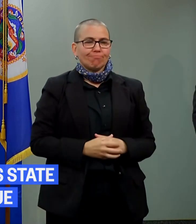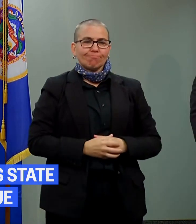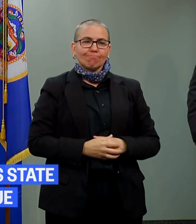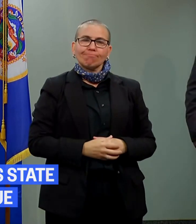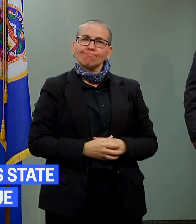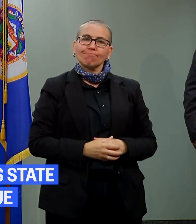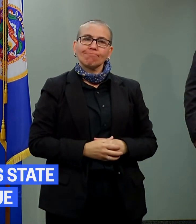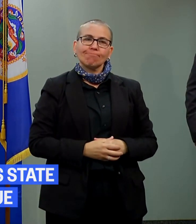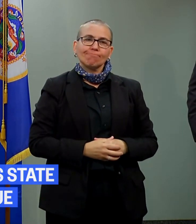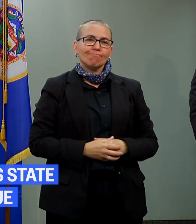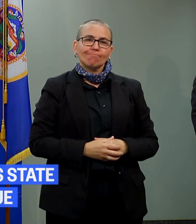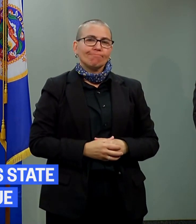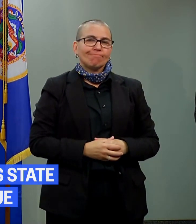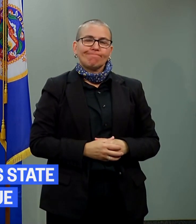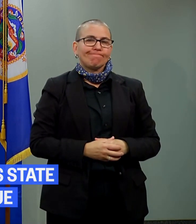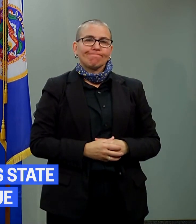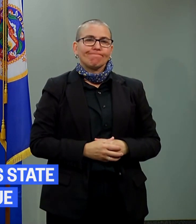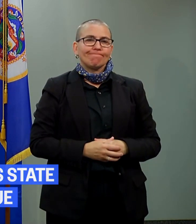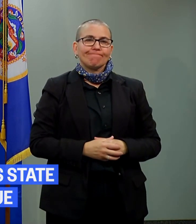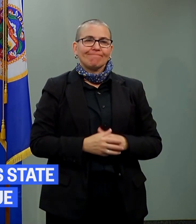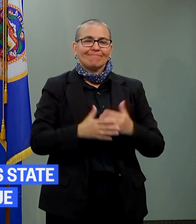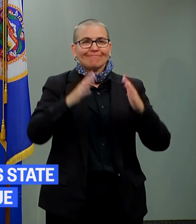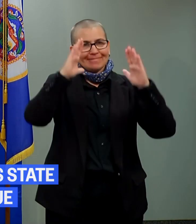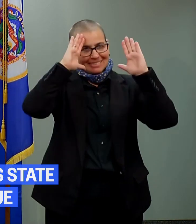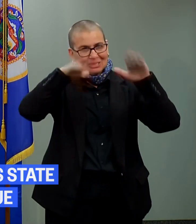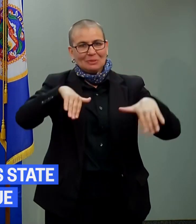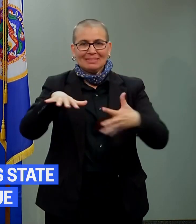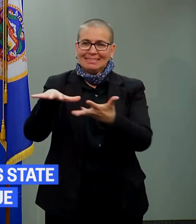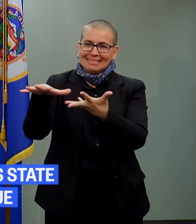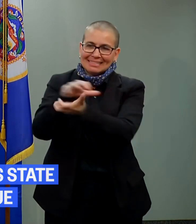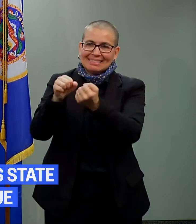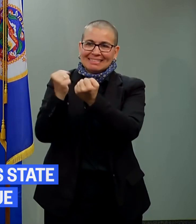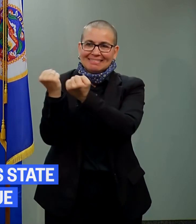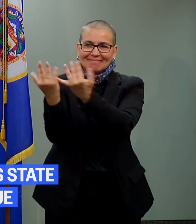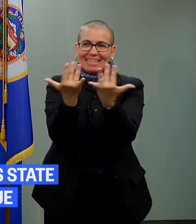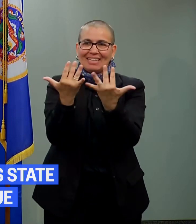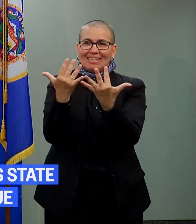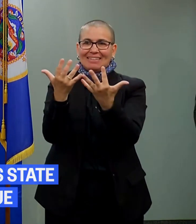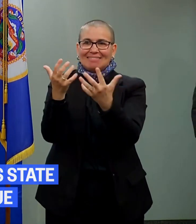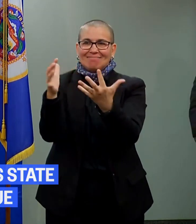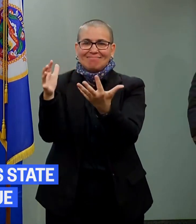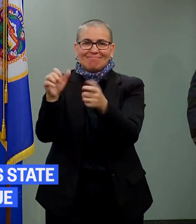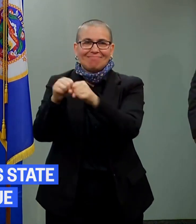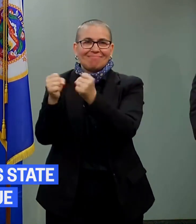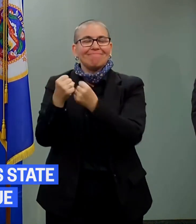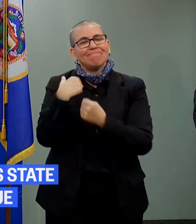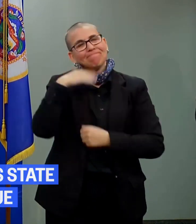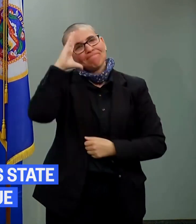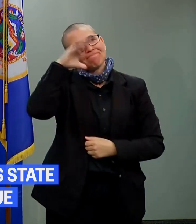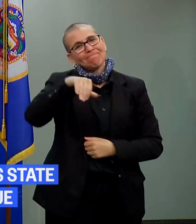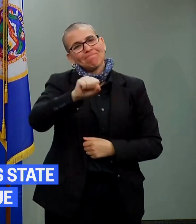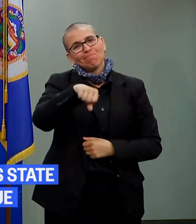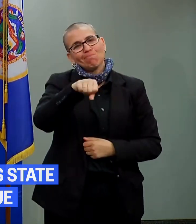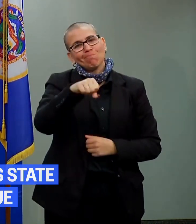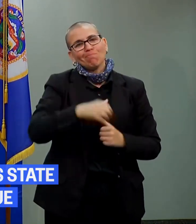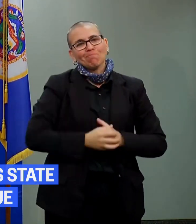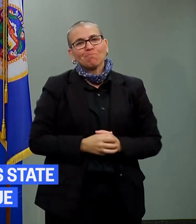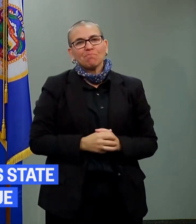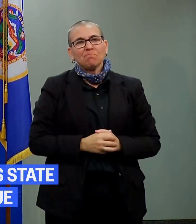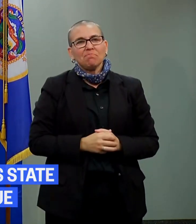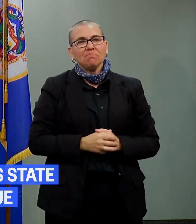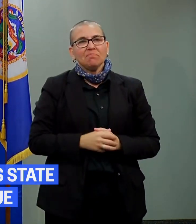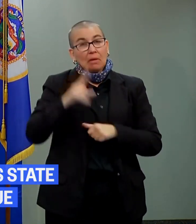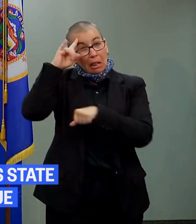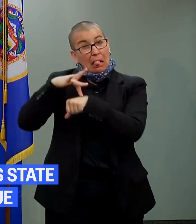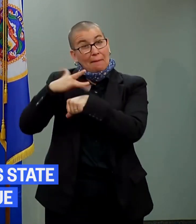That loss of property and the anguish was there is simply real, but that's retrospect, and I have to look to the future. Peter. Governor, yesterday Justin Terrell of